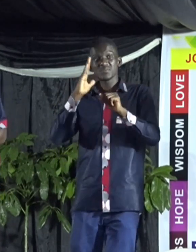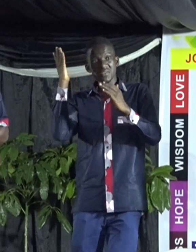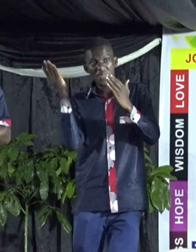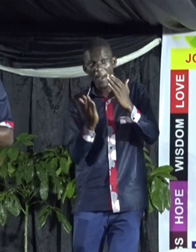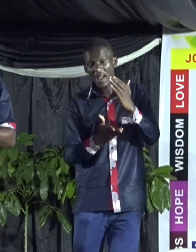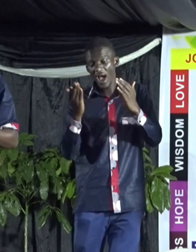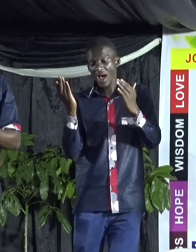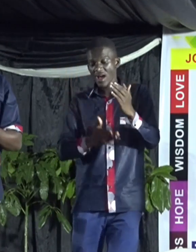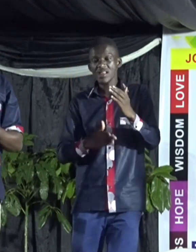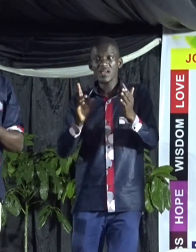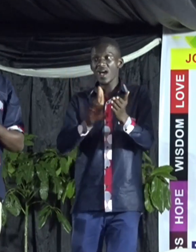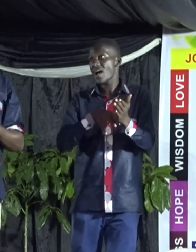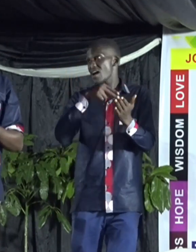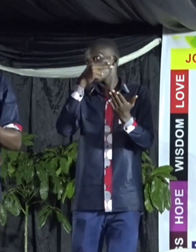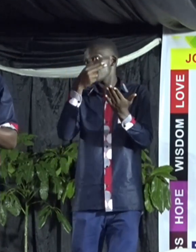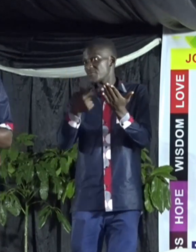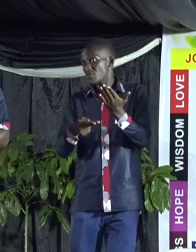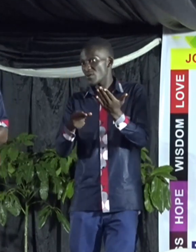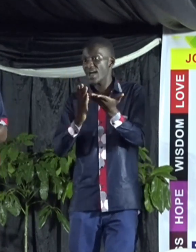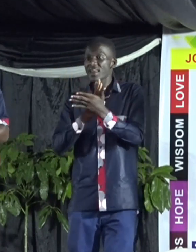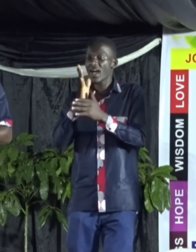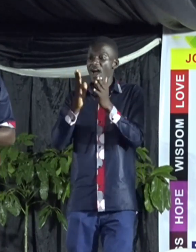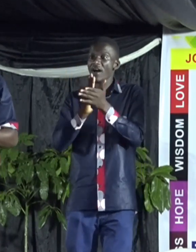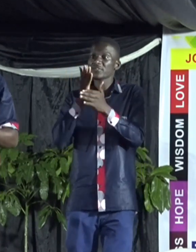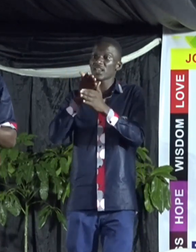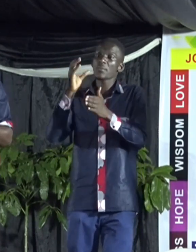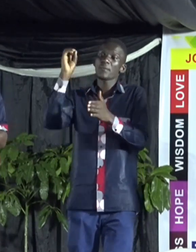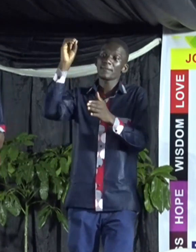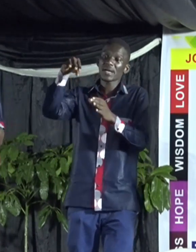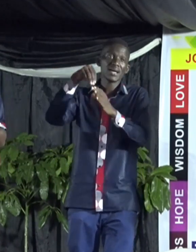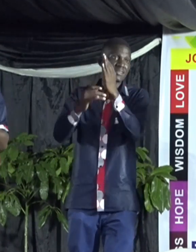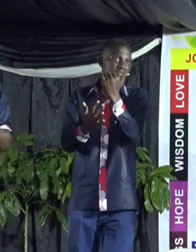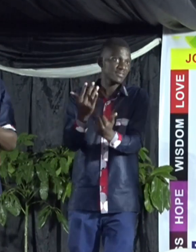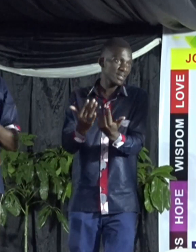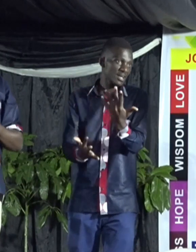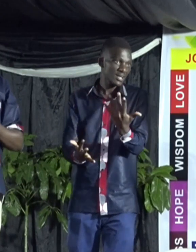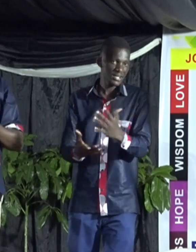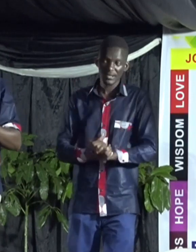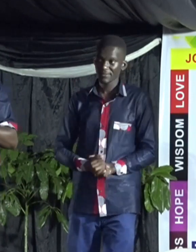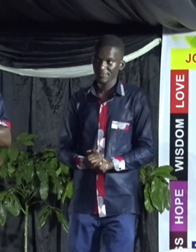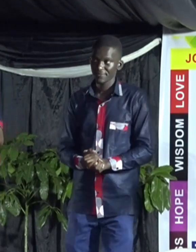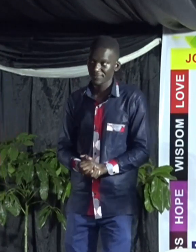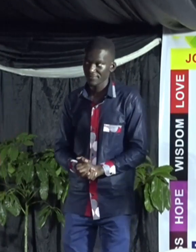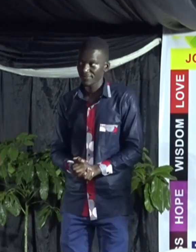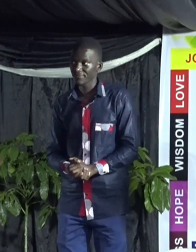cut down. Gujja temebwa. And thrown. Gusulibwe. Into fire. Mumuliro.